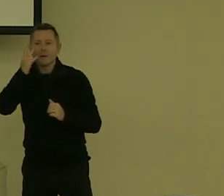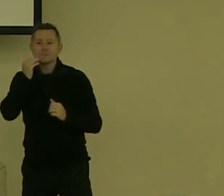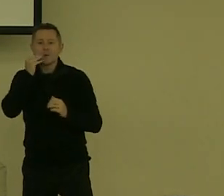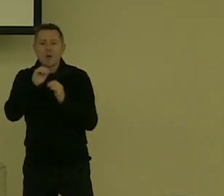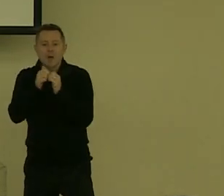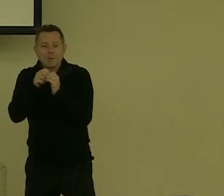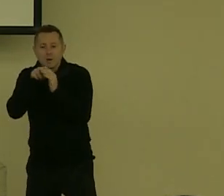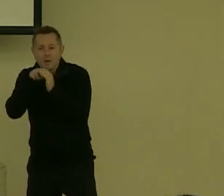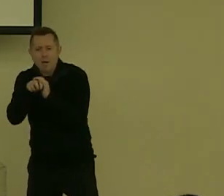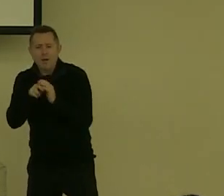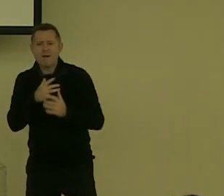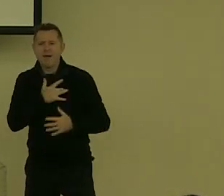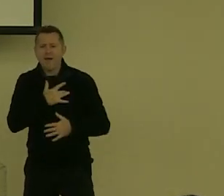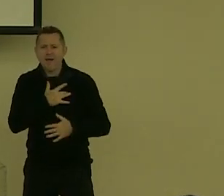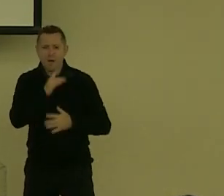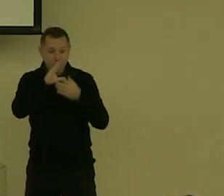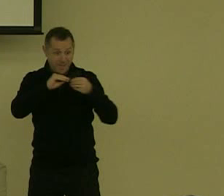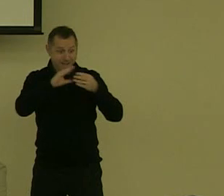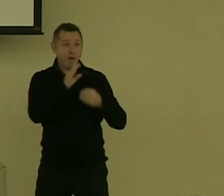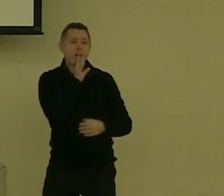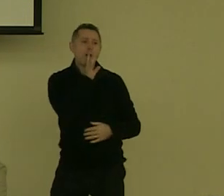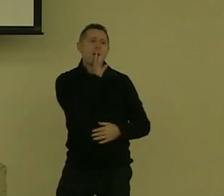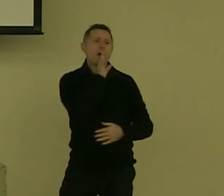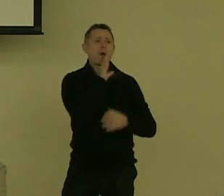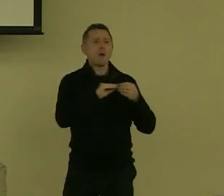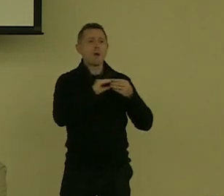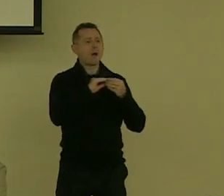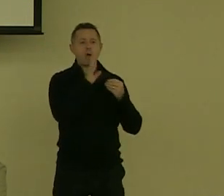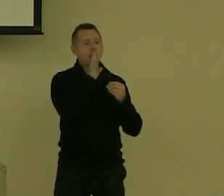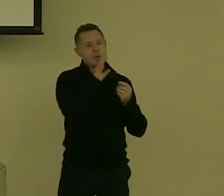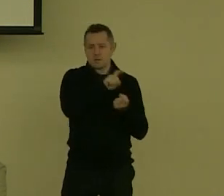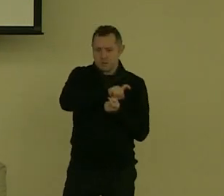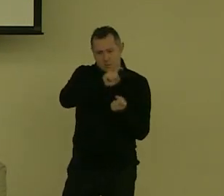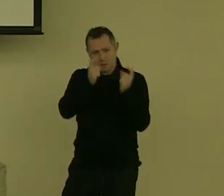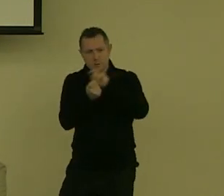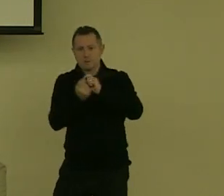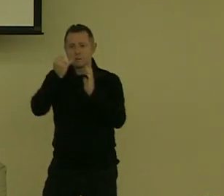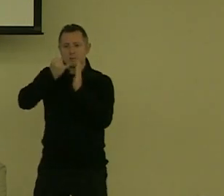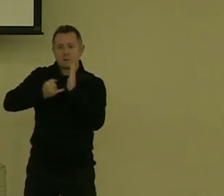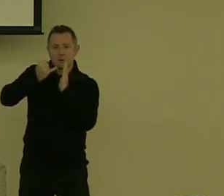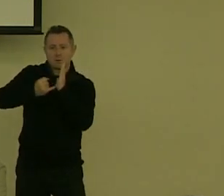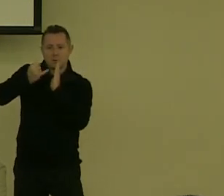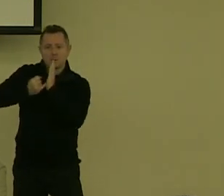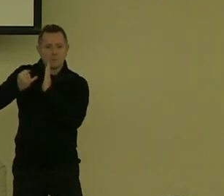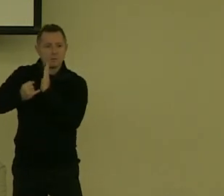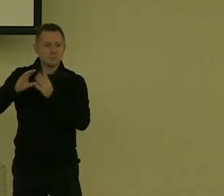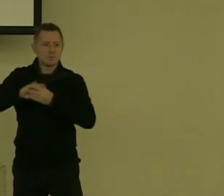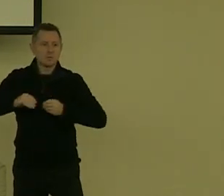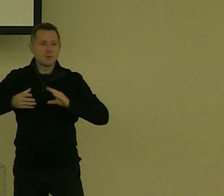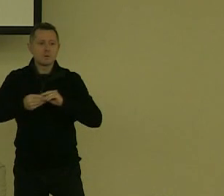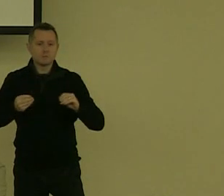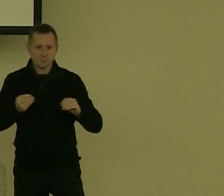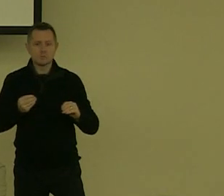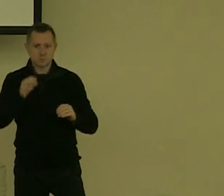moving, there's this scene where the obstetrician screams at her 5 times about how he won't be responsible if she doesn't take this